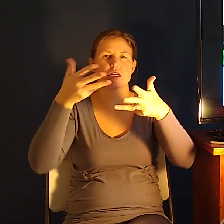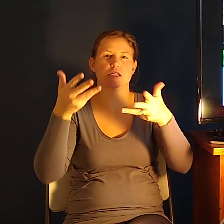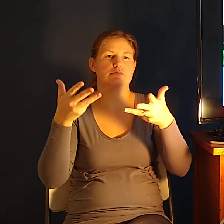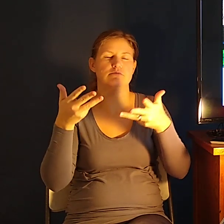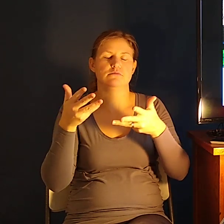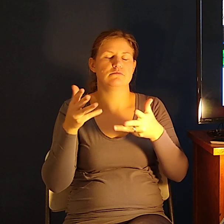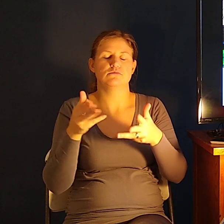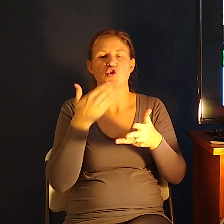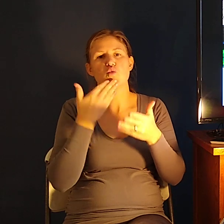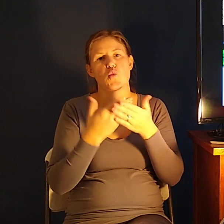well-lit space.